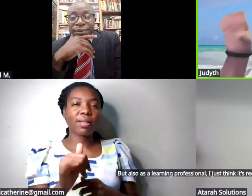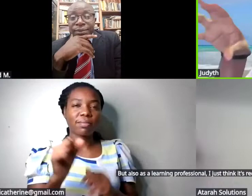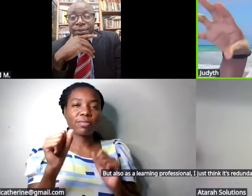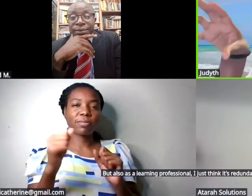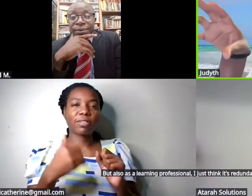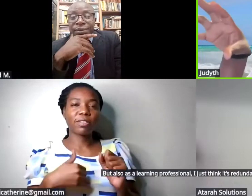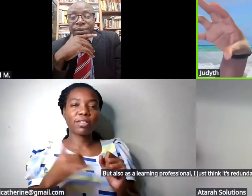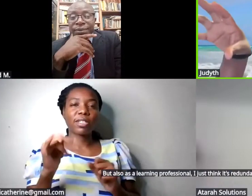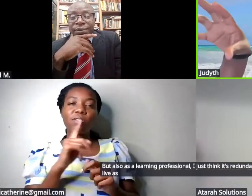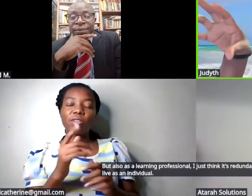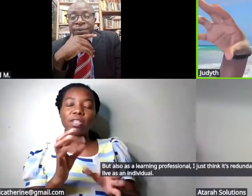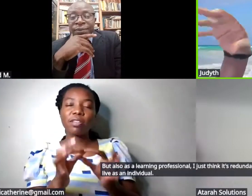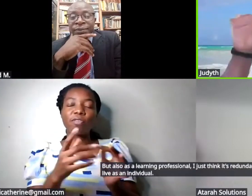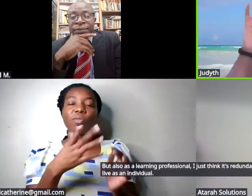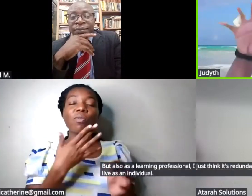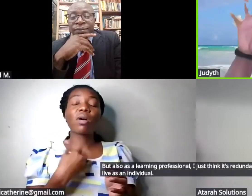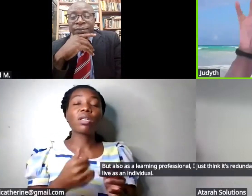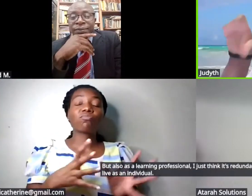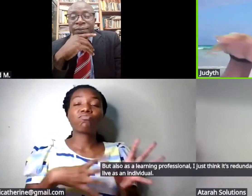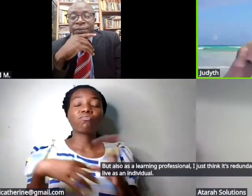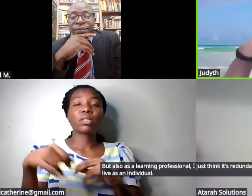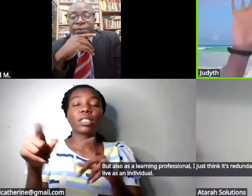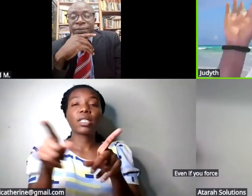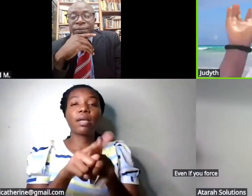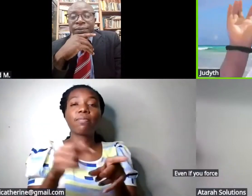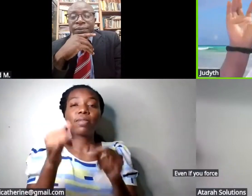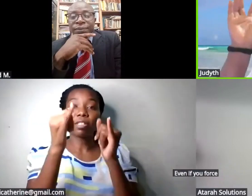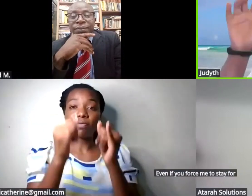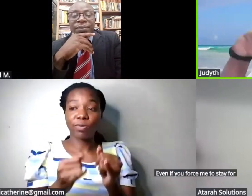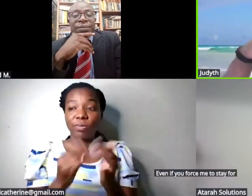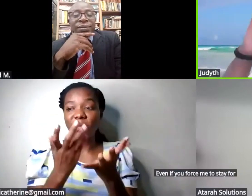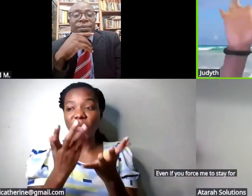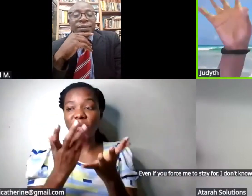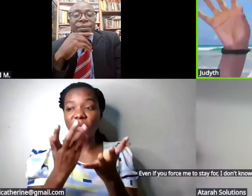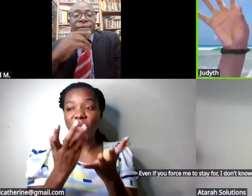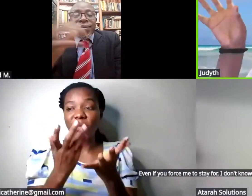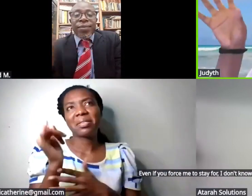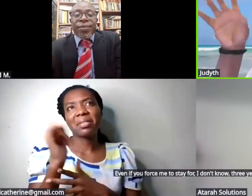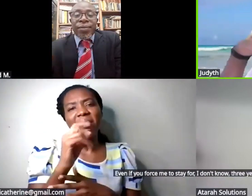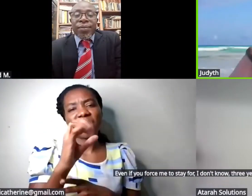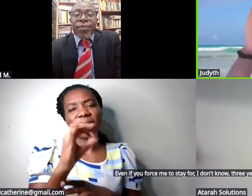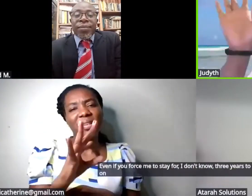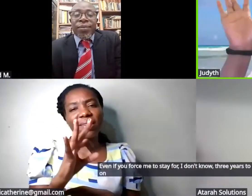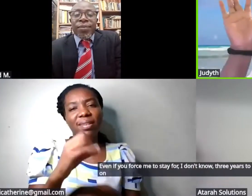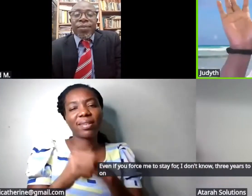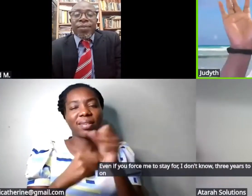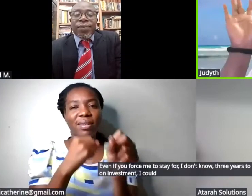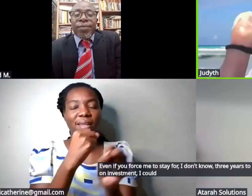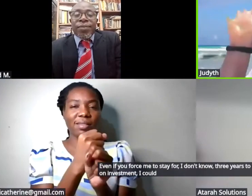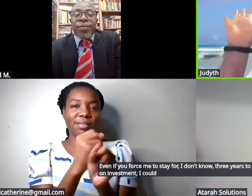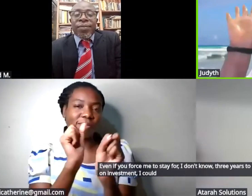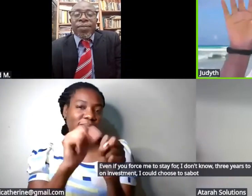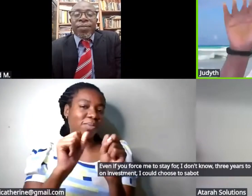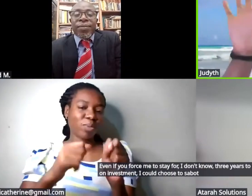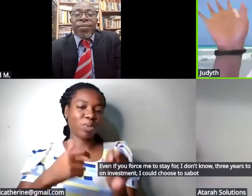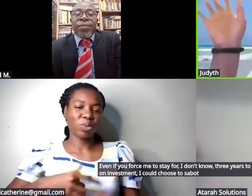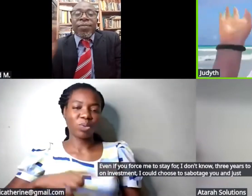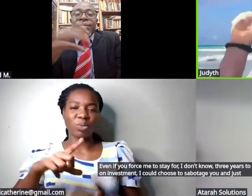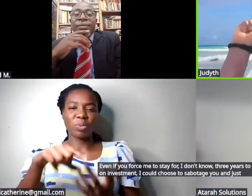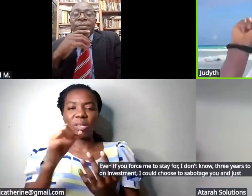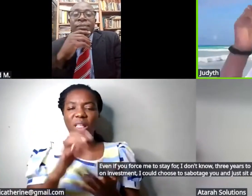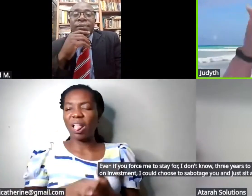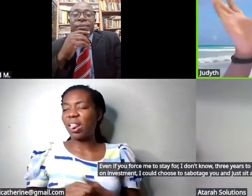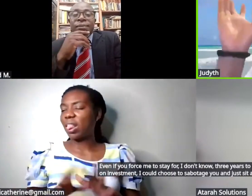as an individual, even if you force me to stay for, 3 years to get your return on investment, I could choose to sabotage you and just sit and be a